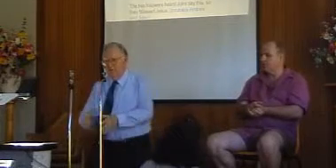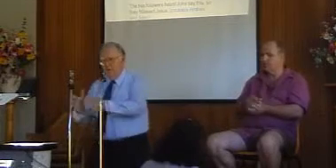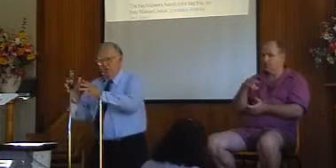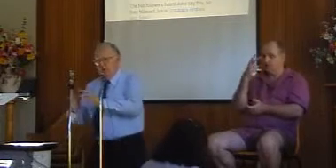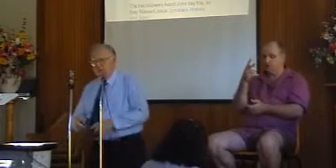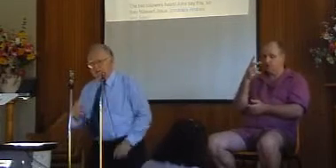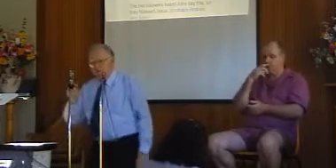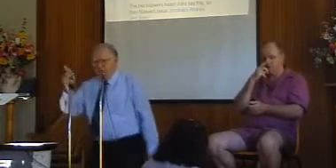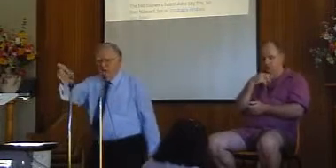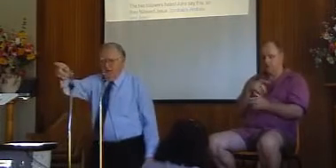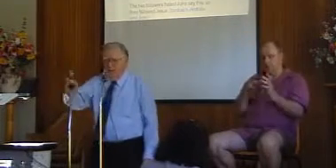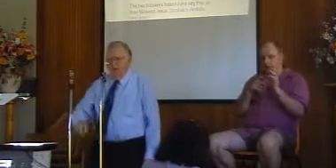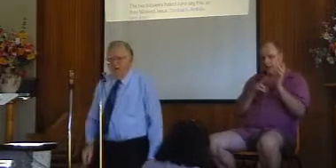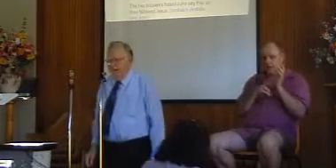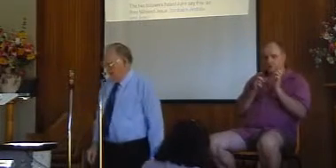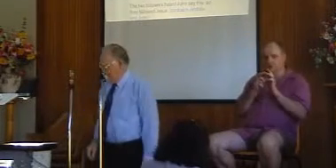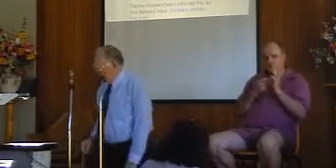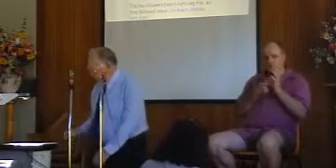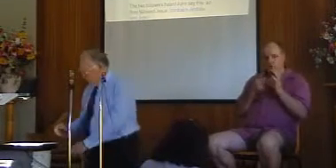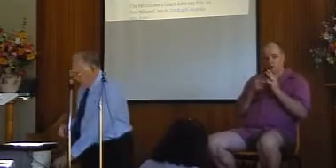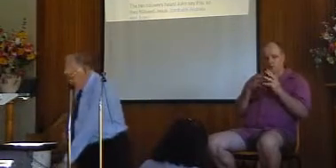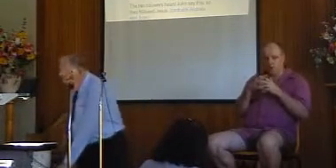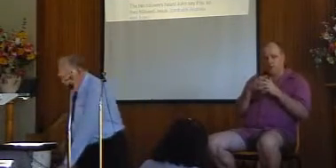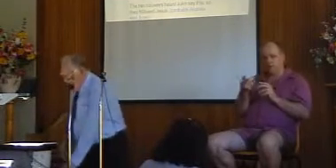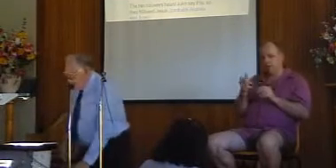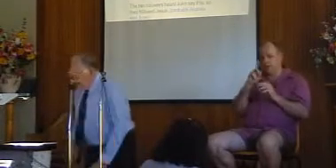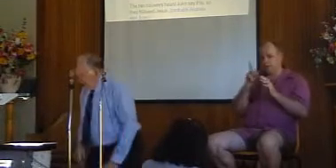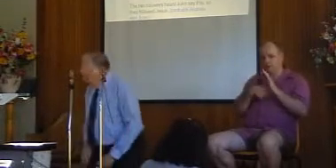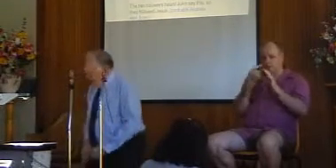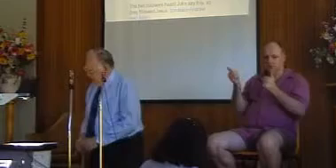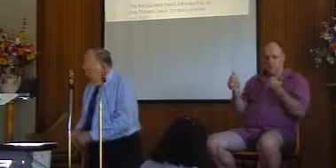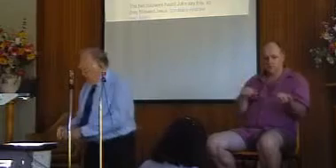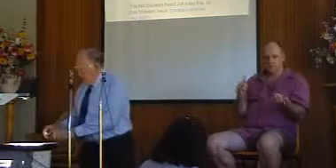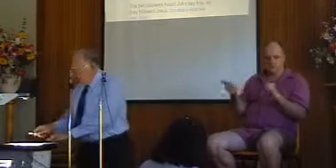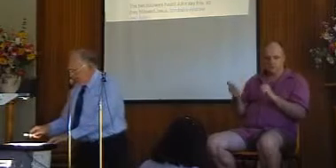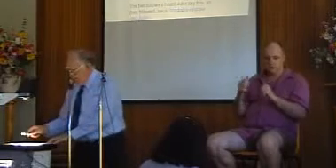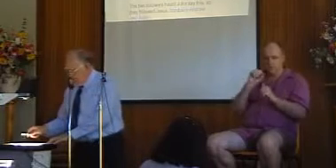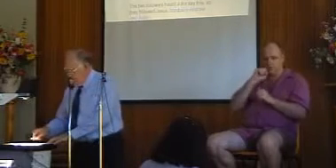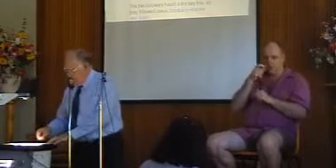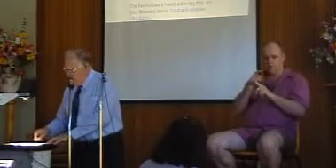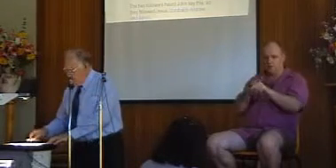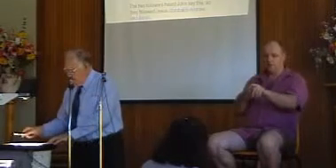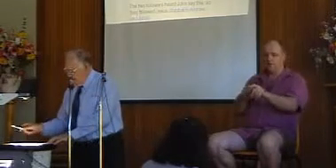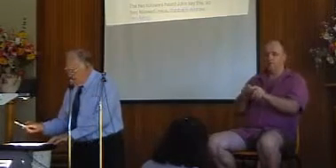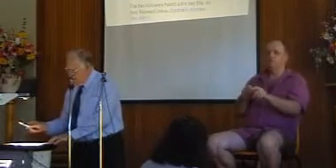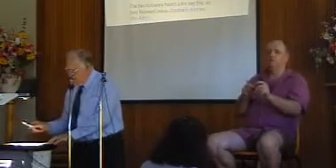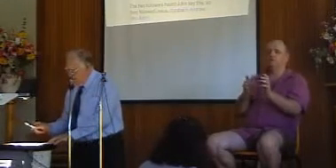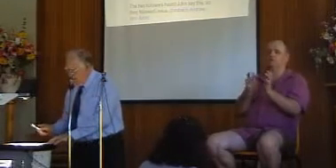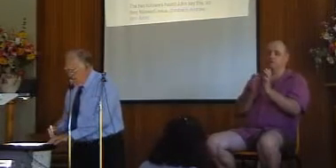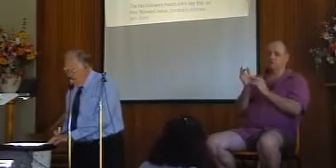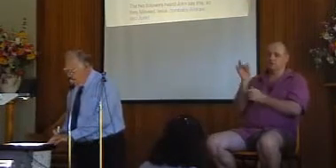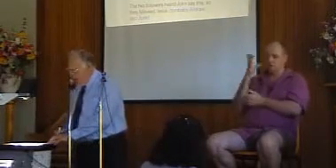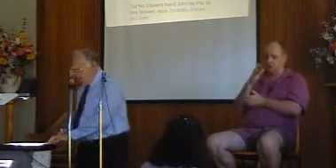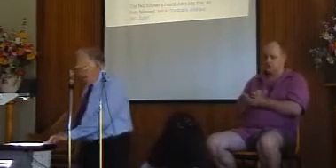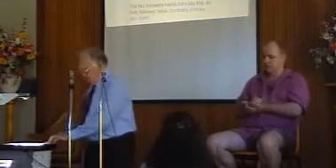Andrew, John, and follow him. So the two followers heard John say this, so